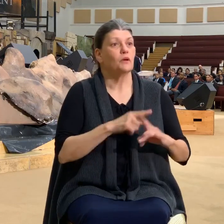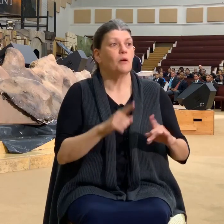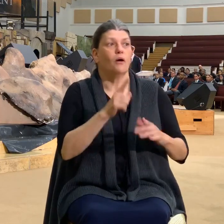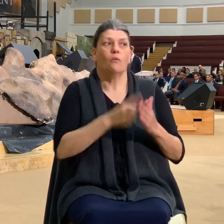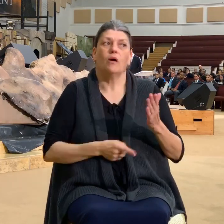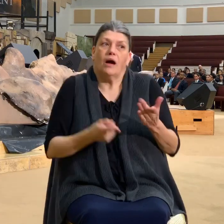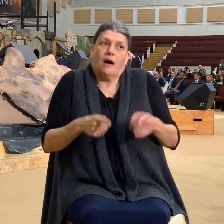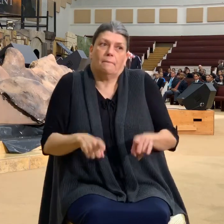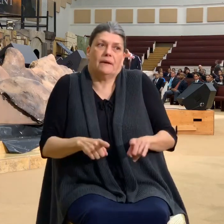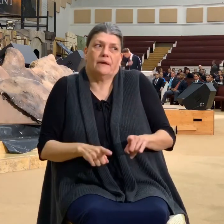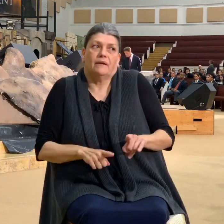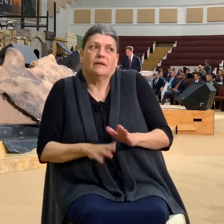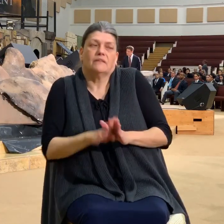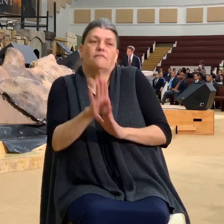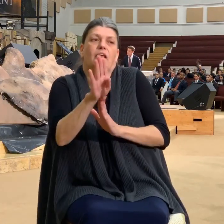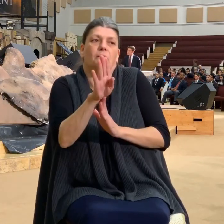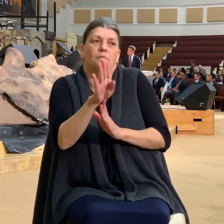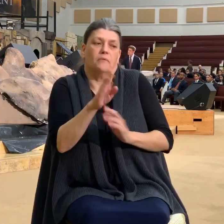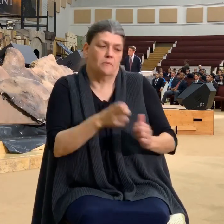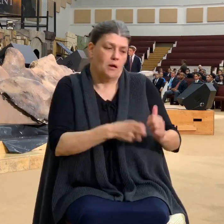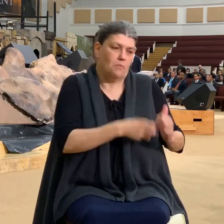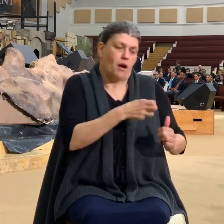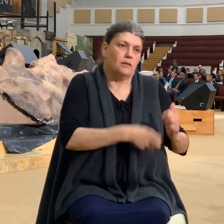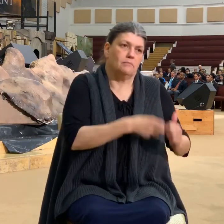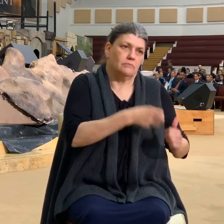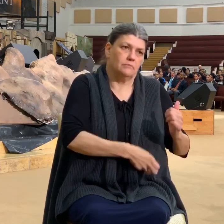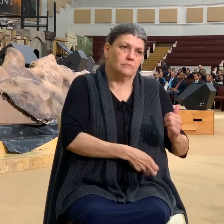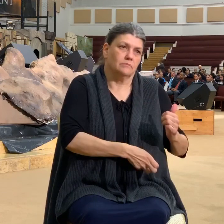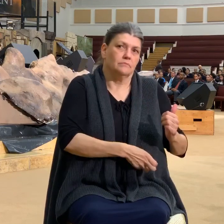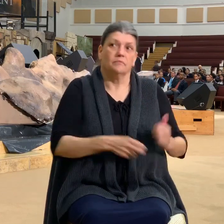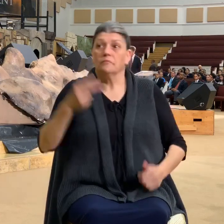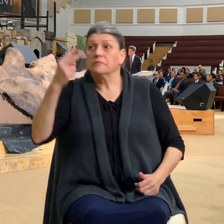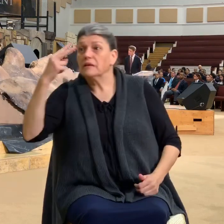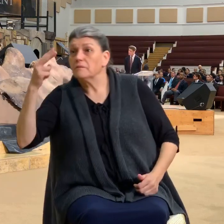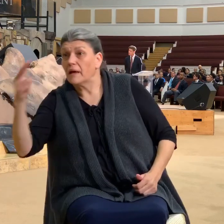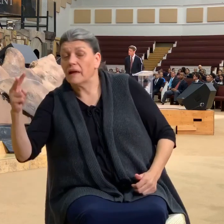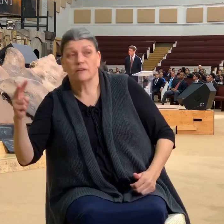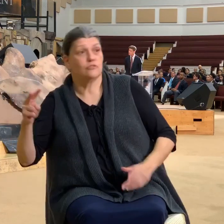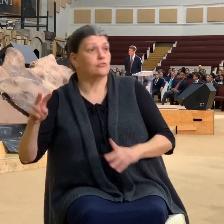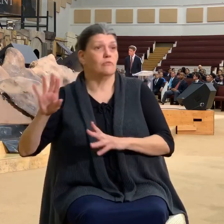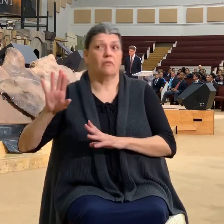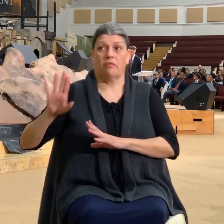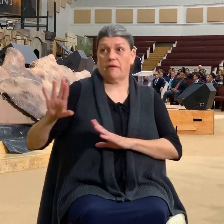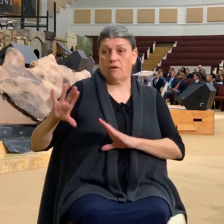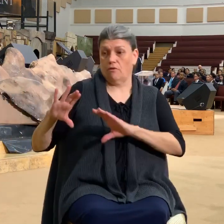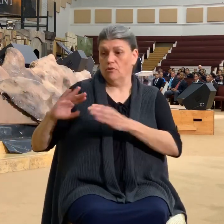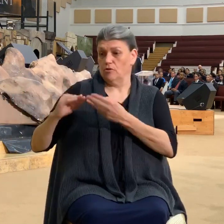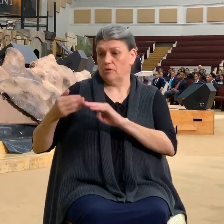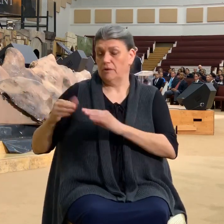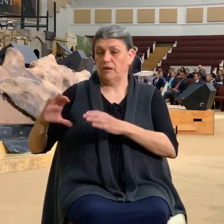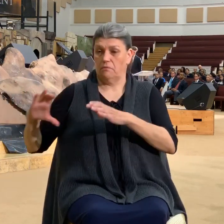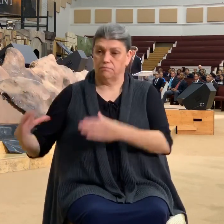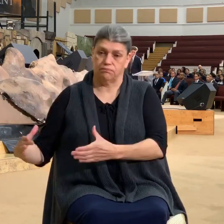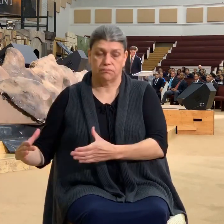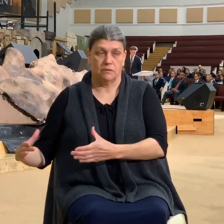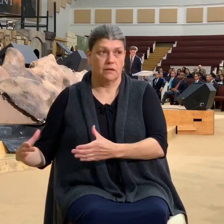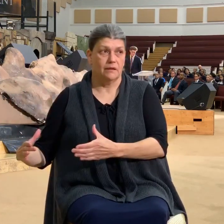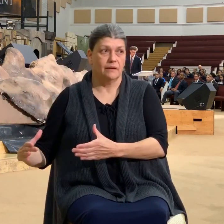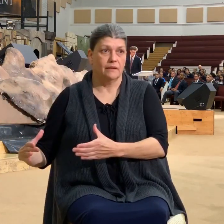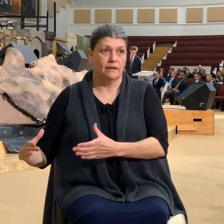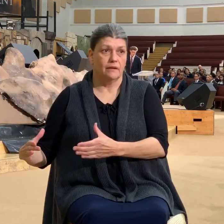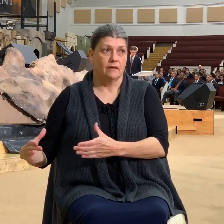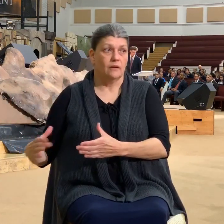problematic, because let's take the Hispanic or Latino community, or even